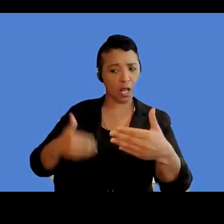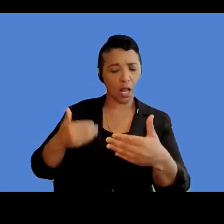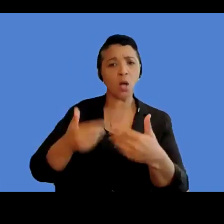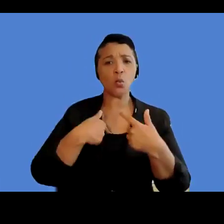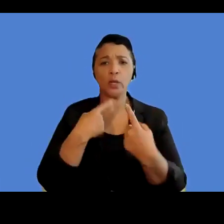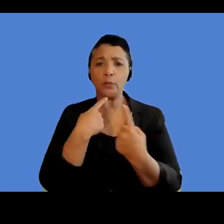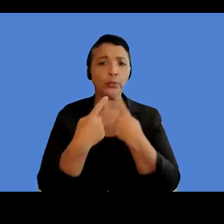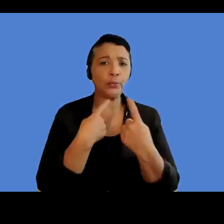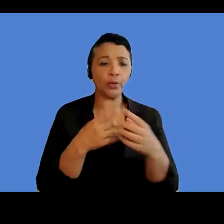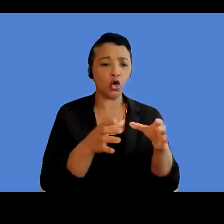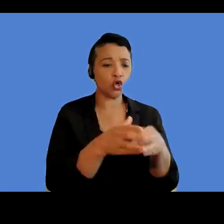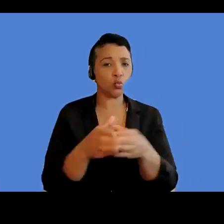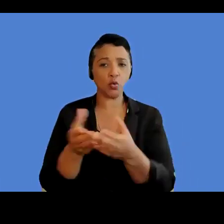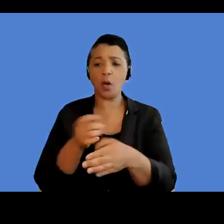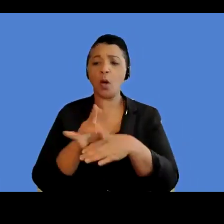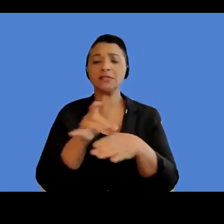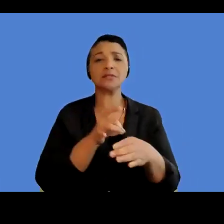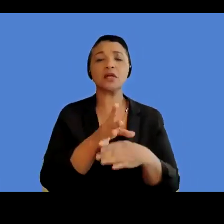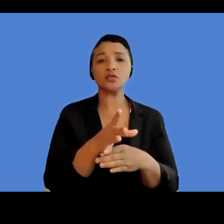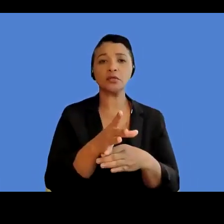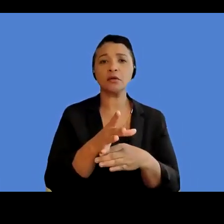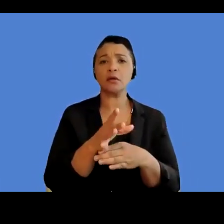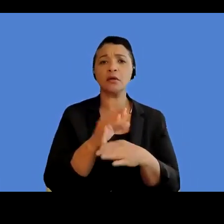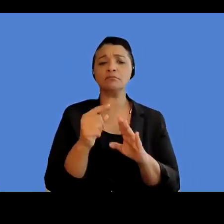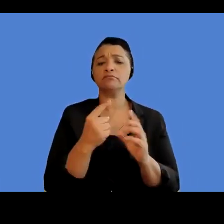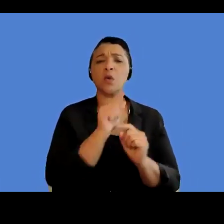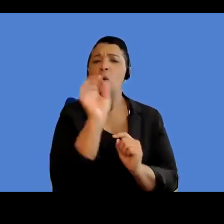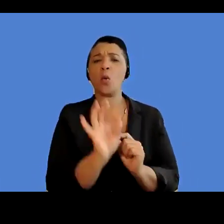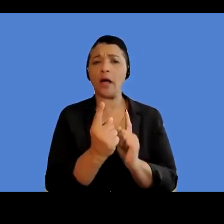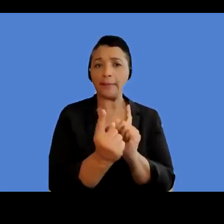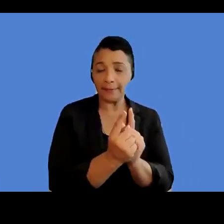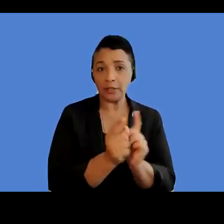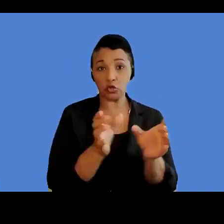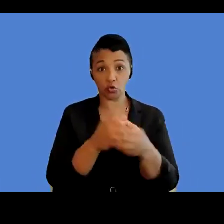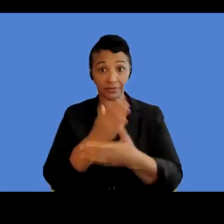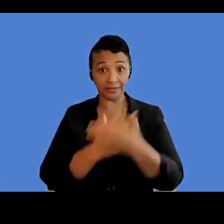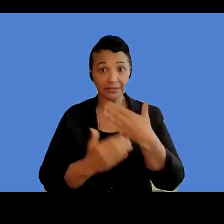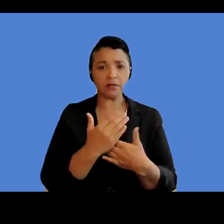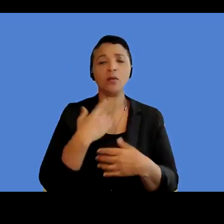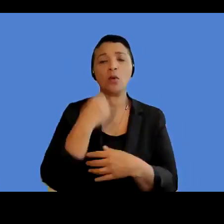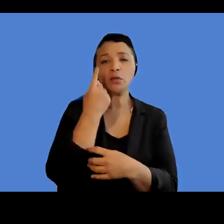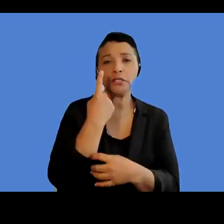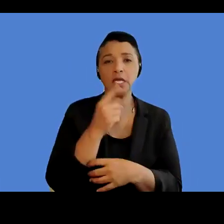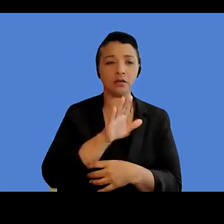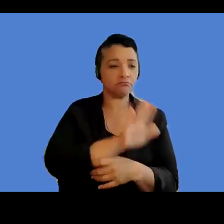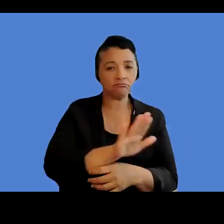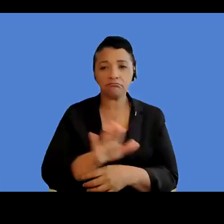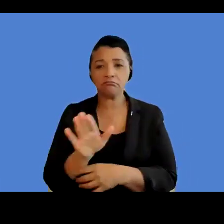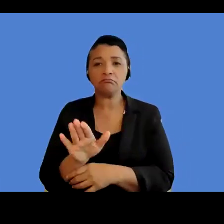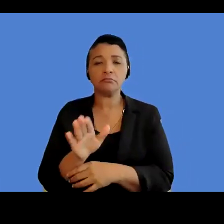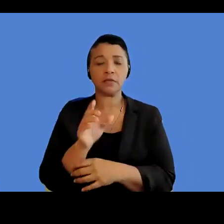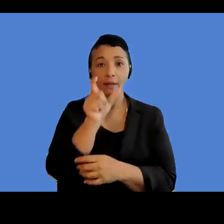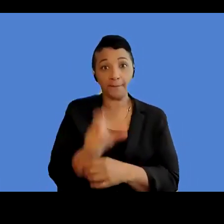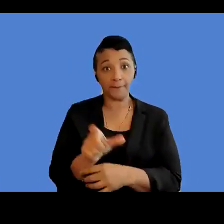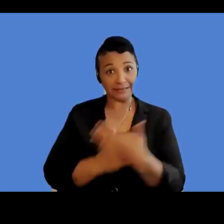The consultations wanted to understand what the priorities of persons